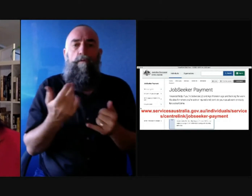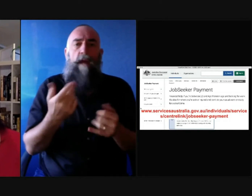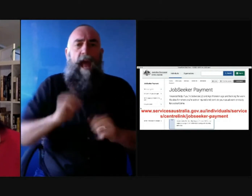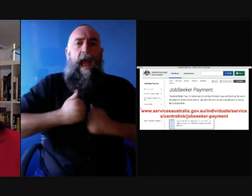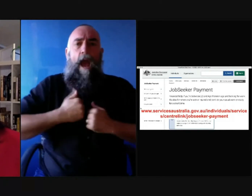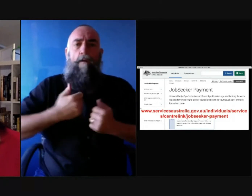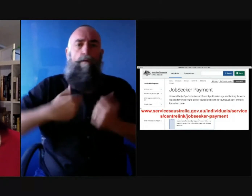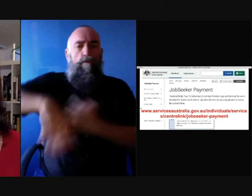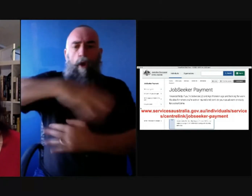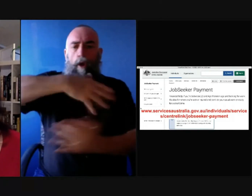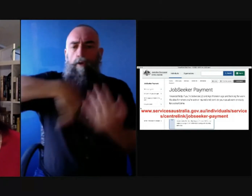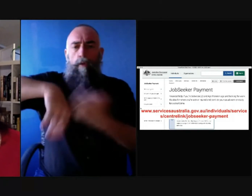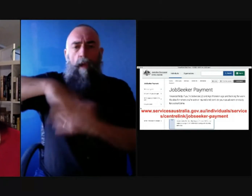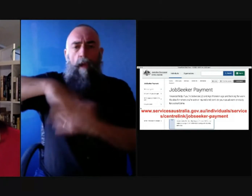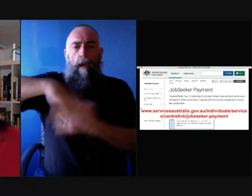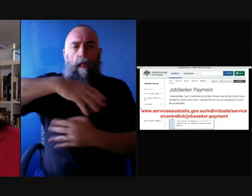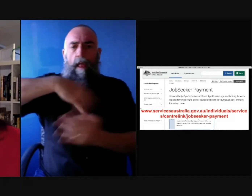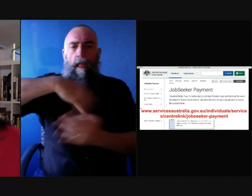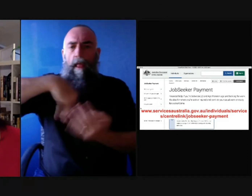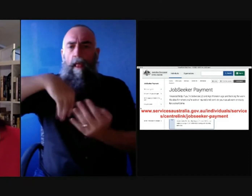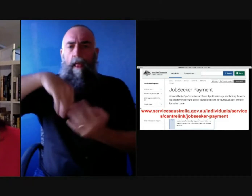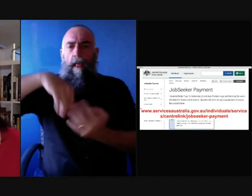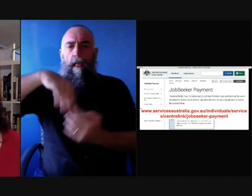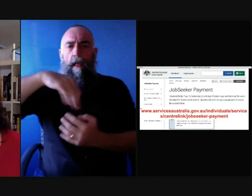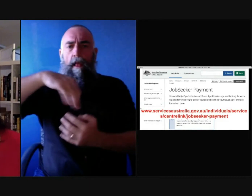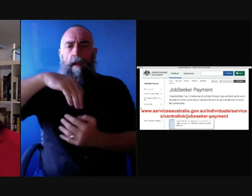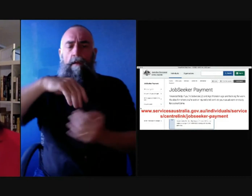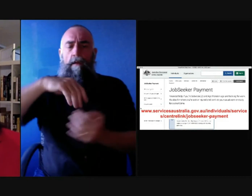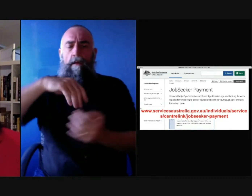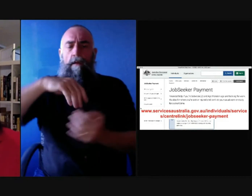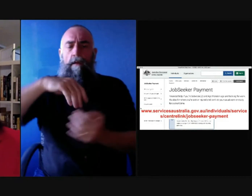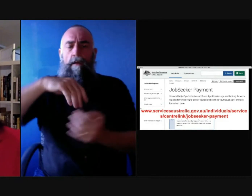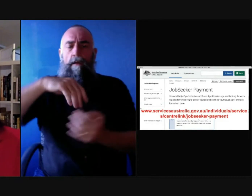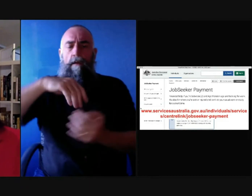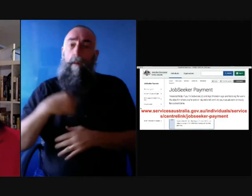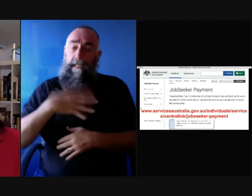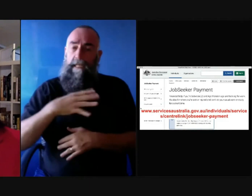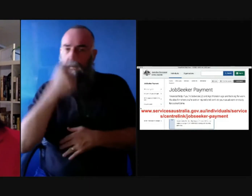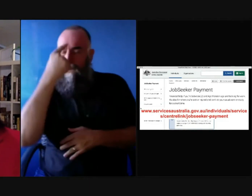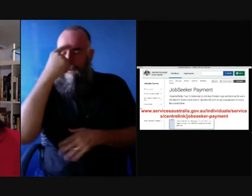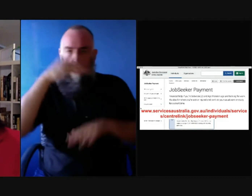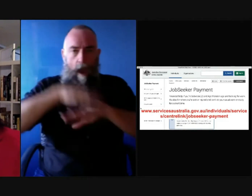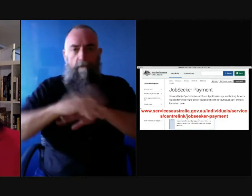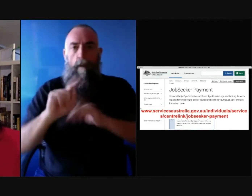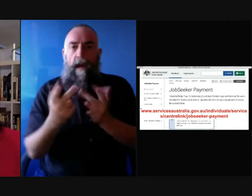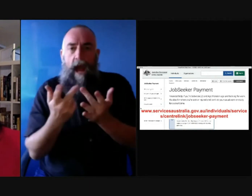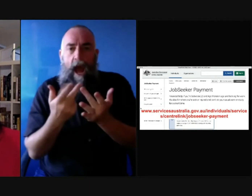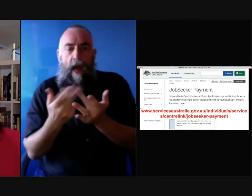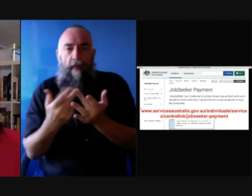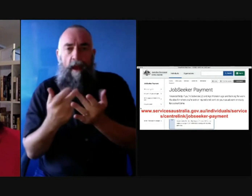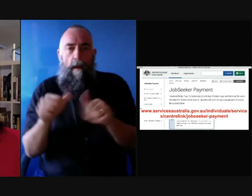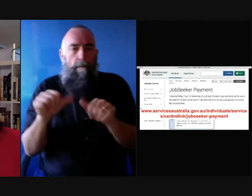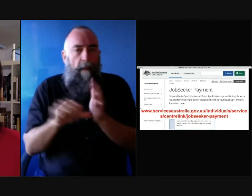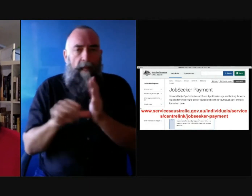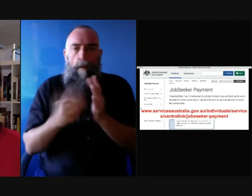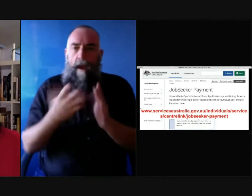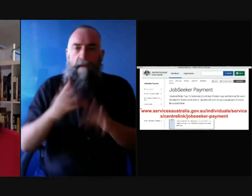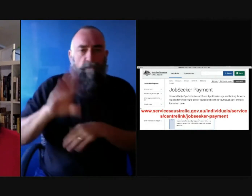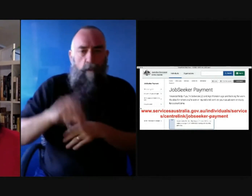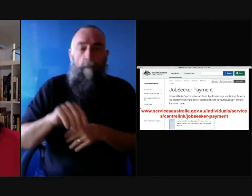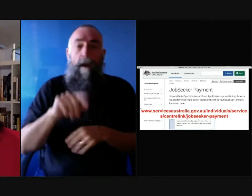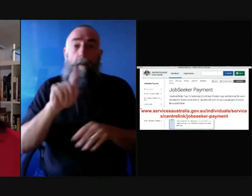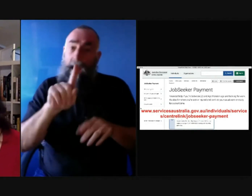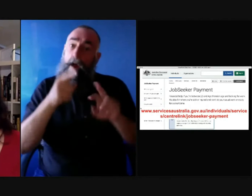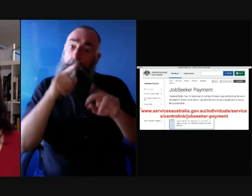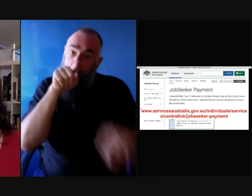Job Seeker or New Start or some other allowance that they come up with. But again, as an individual, it's important to